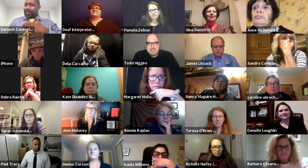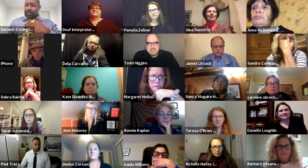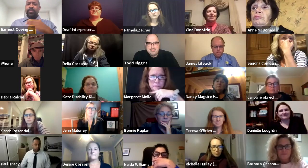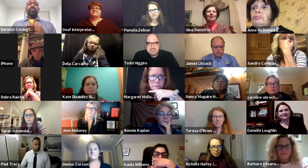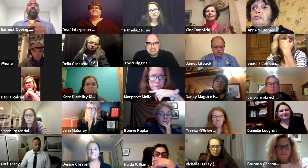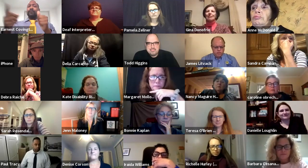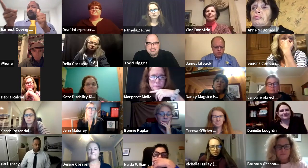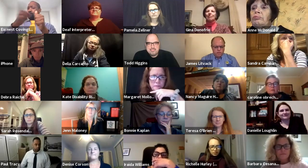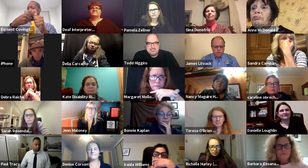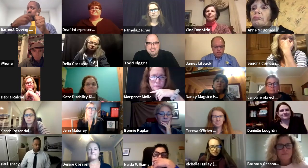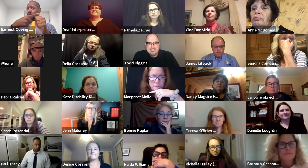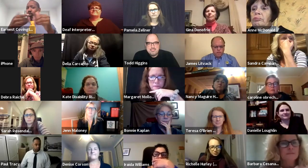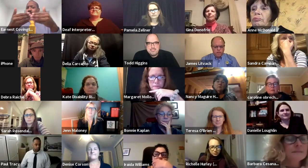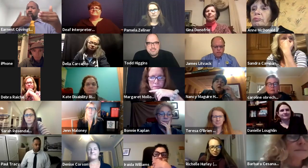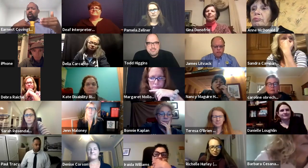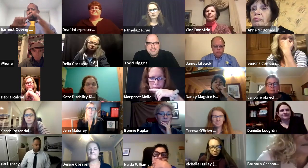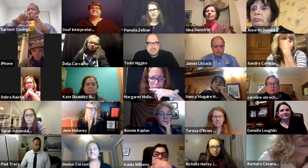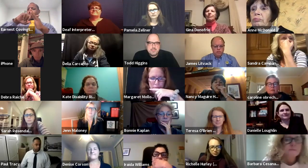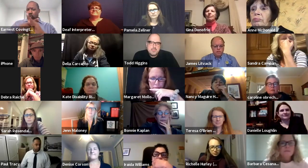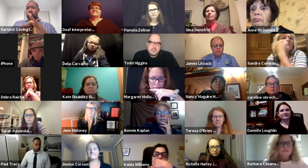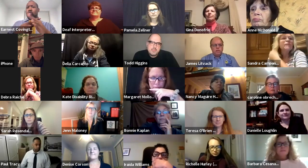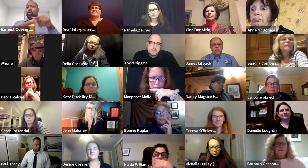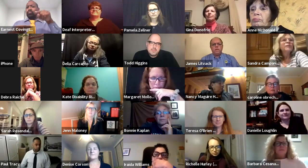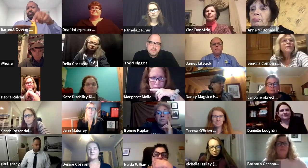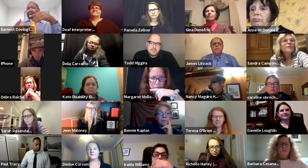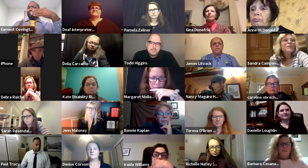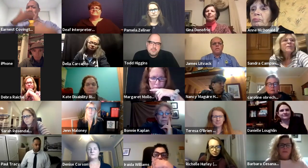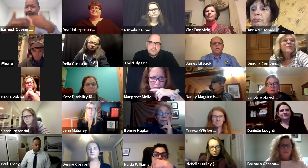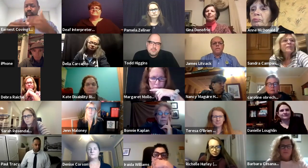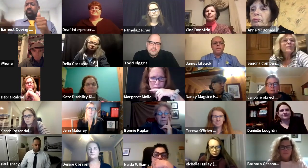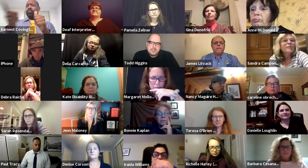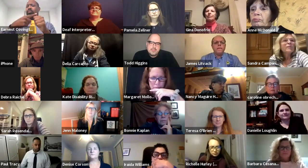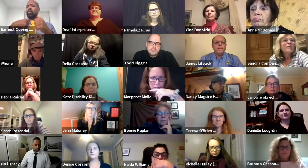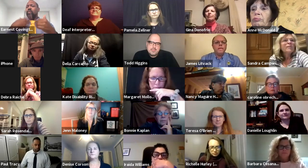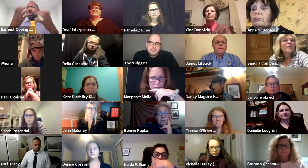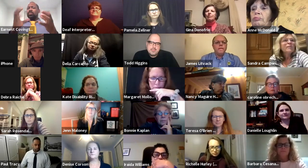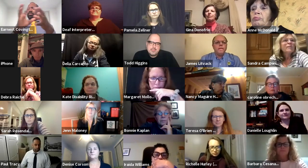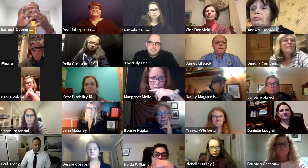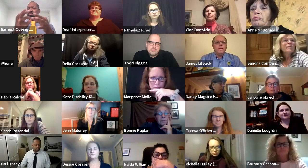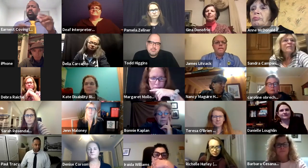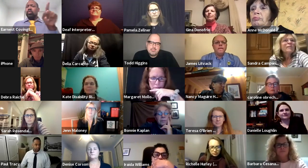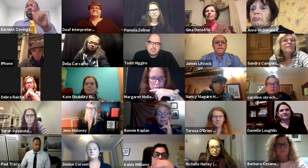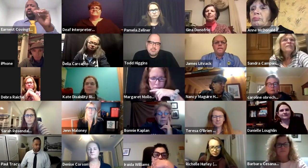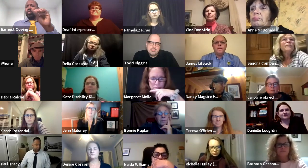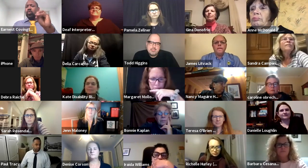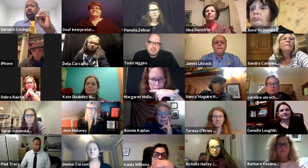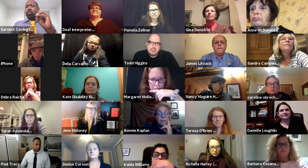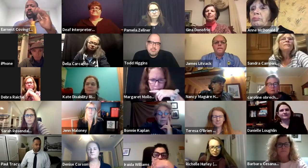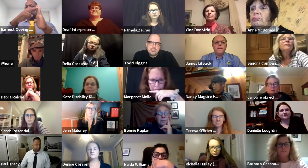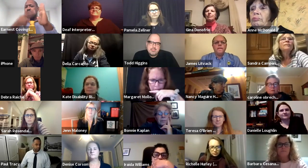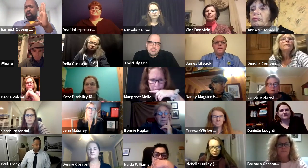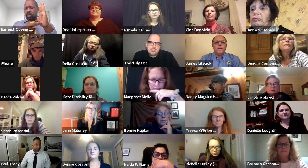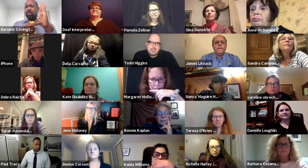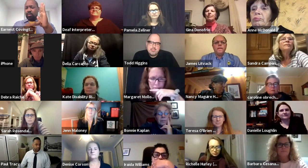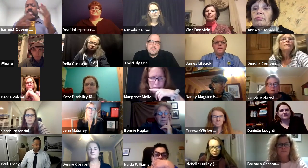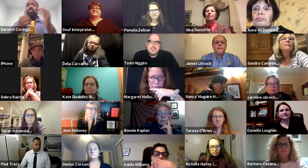and all of you for joining us tonight. I'm sure we'll have a great time. Before we go ahead and get started, I wanted to make a couple